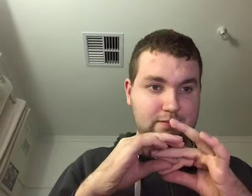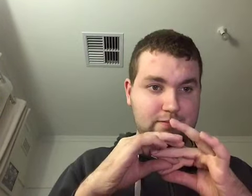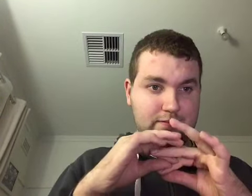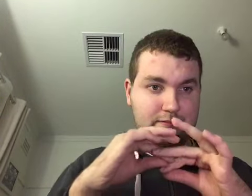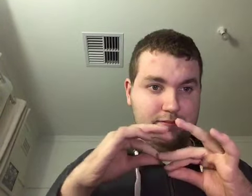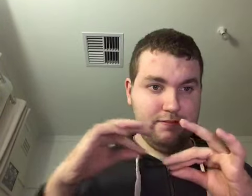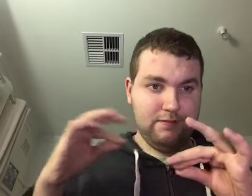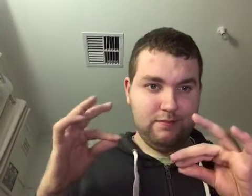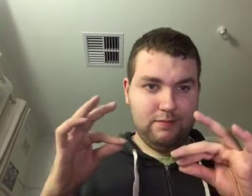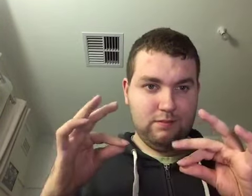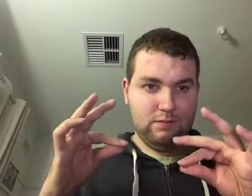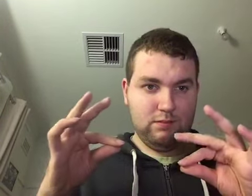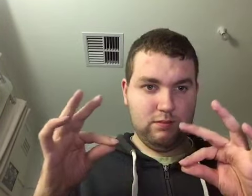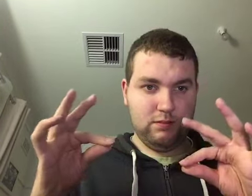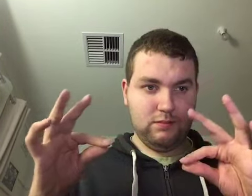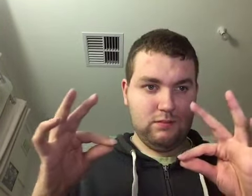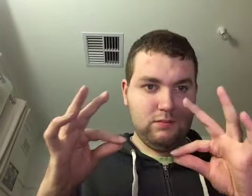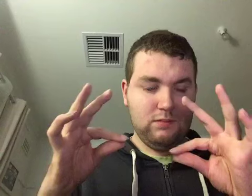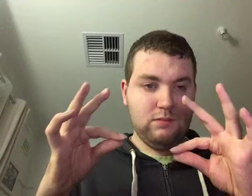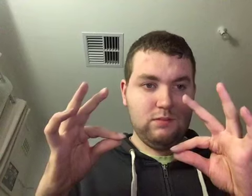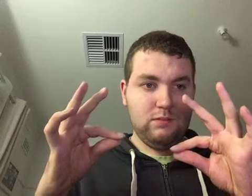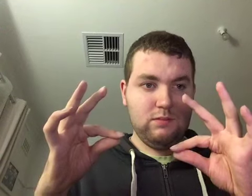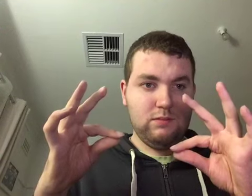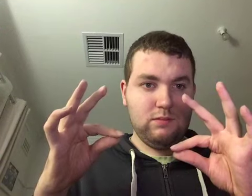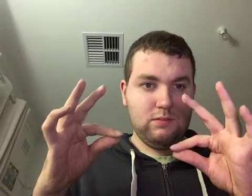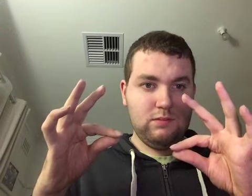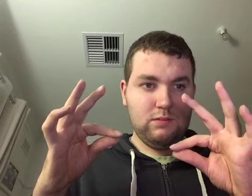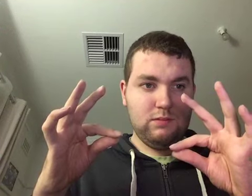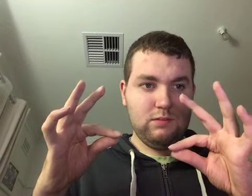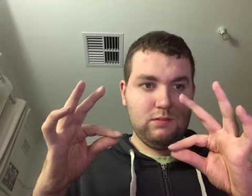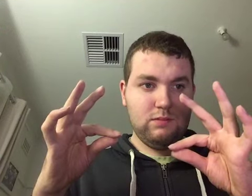Wait a minute. Are you sure this monster isn't just another evil robot built in a store?